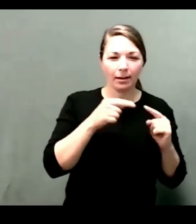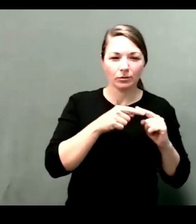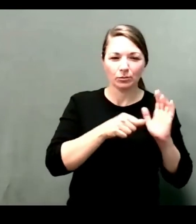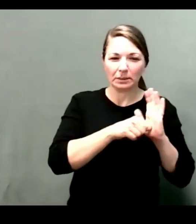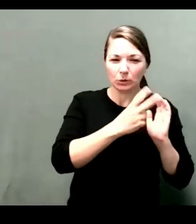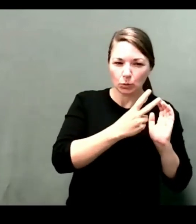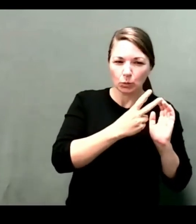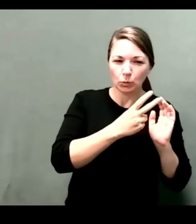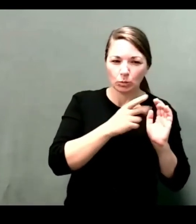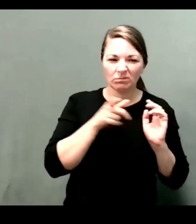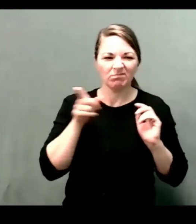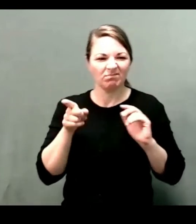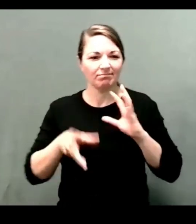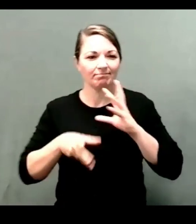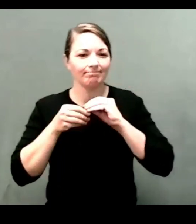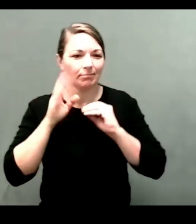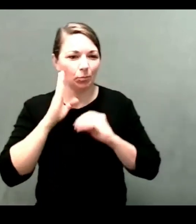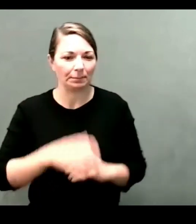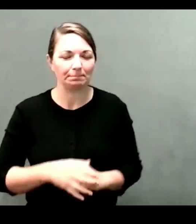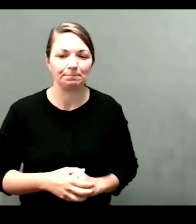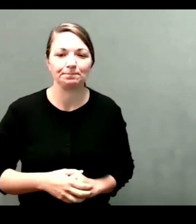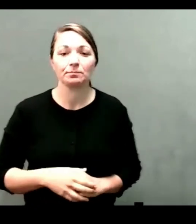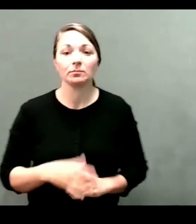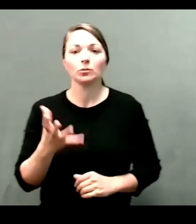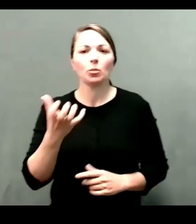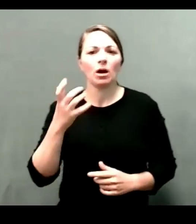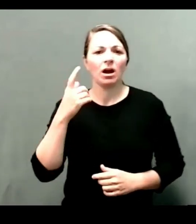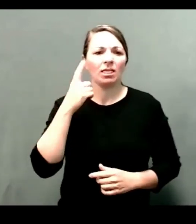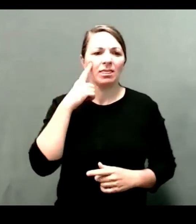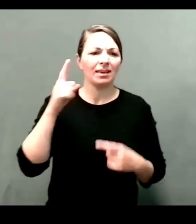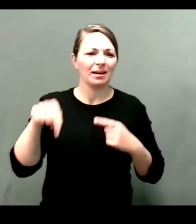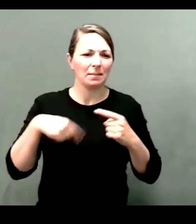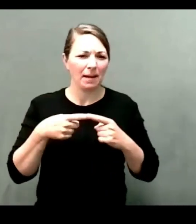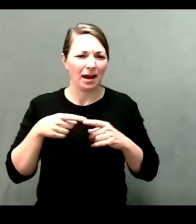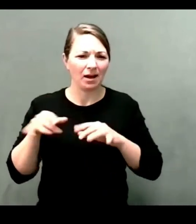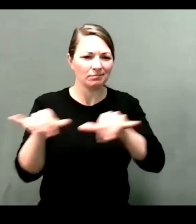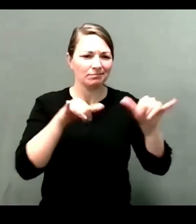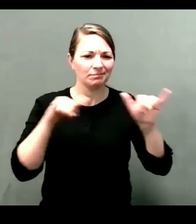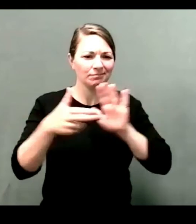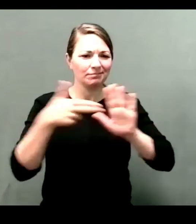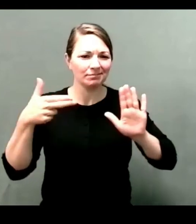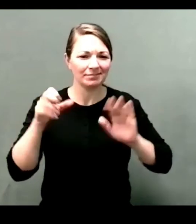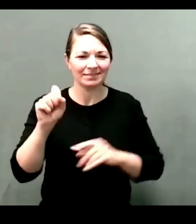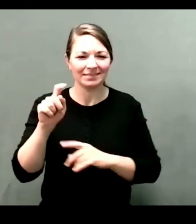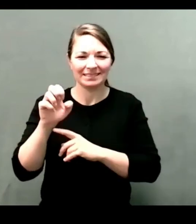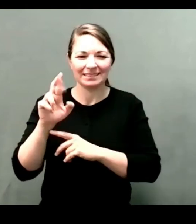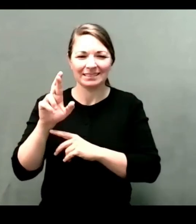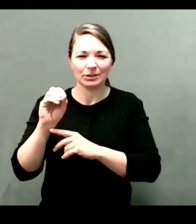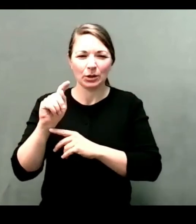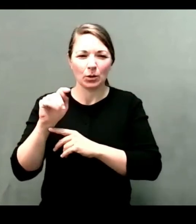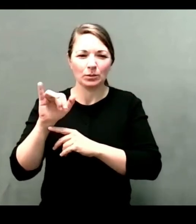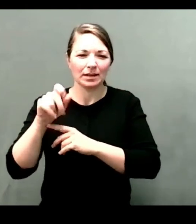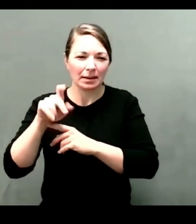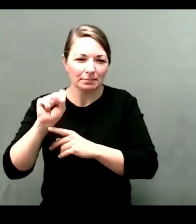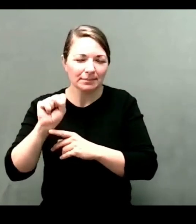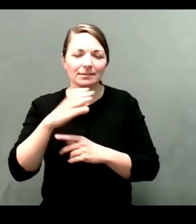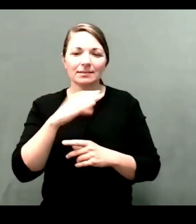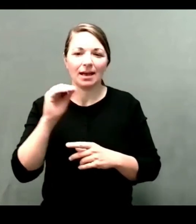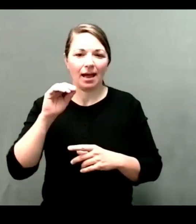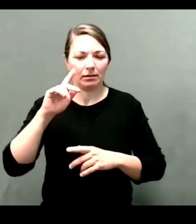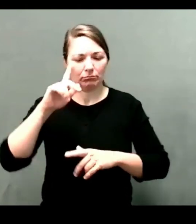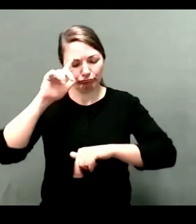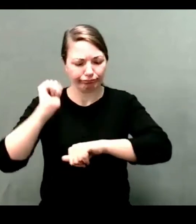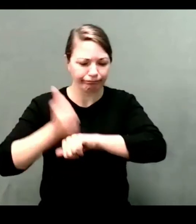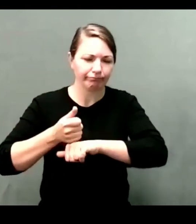So what we want to do here is start thinking about some of the stereotypes and biases that exist in regard to the identity factors that you